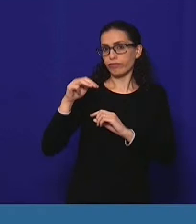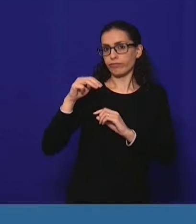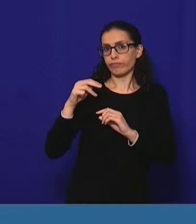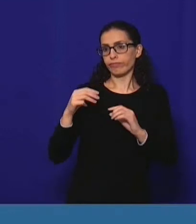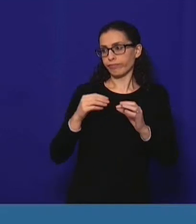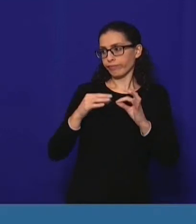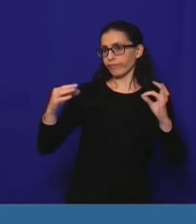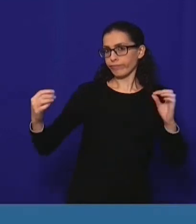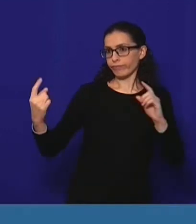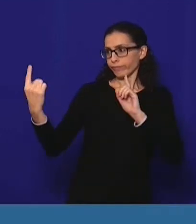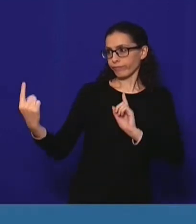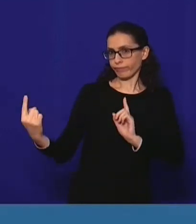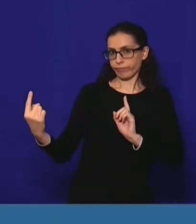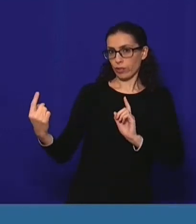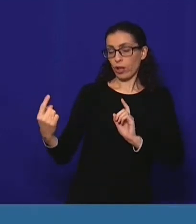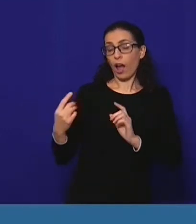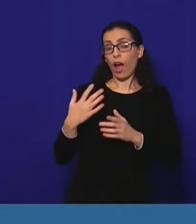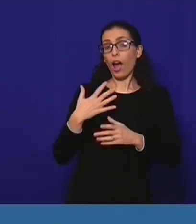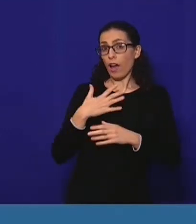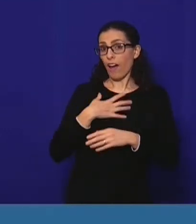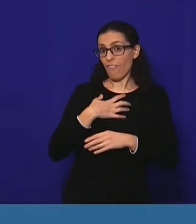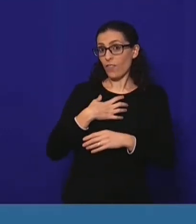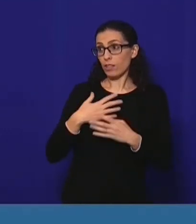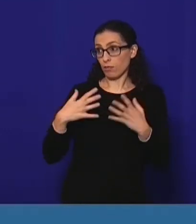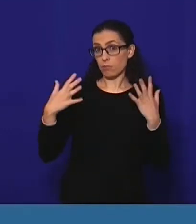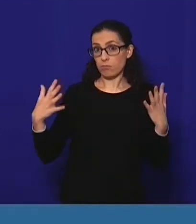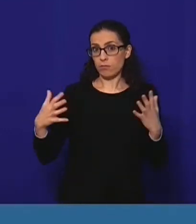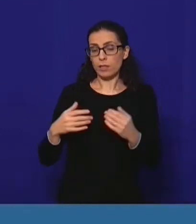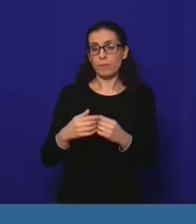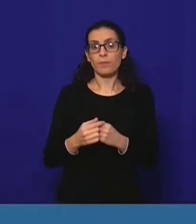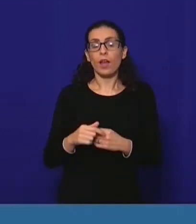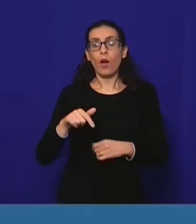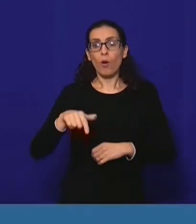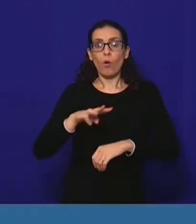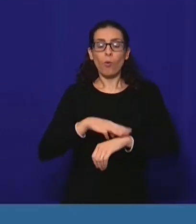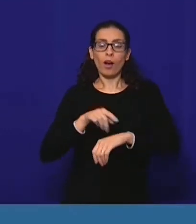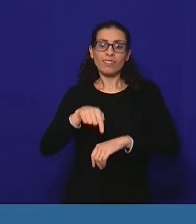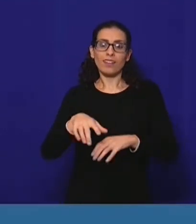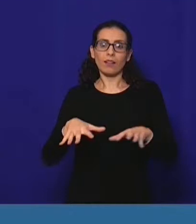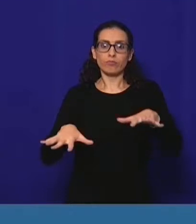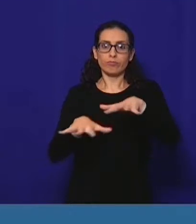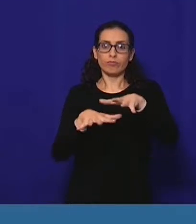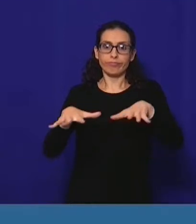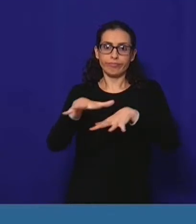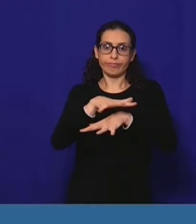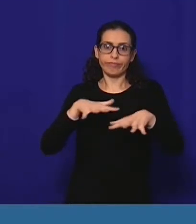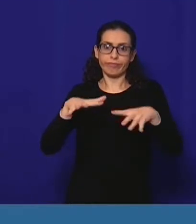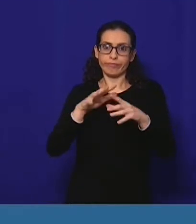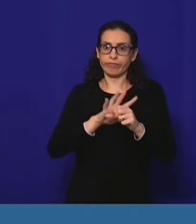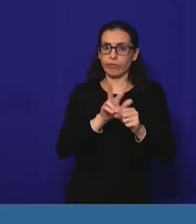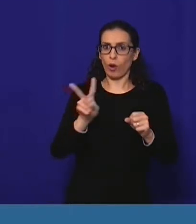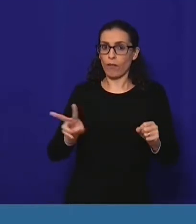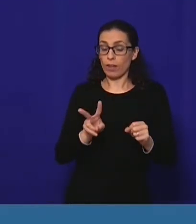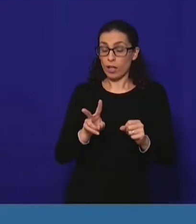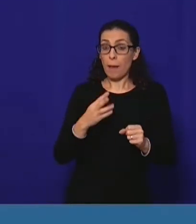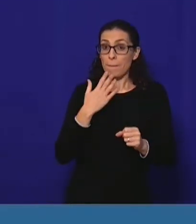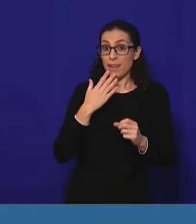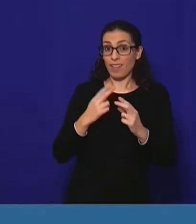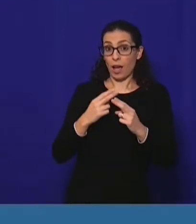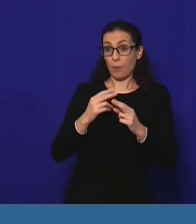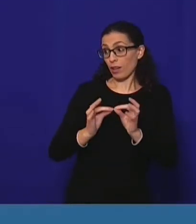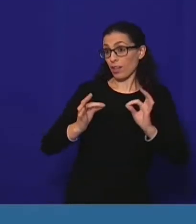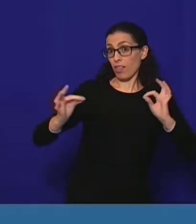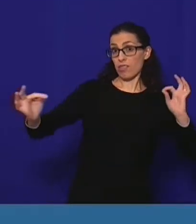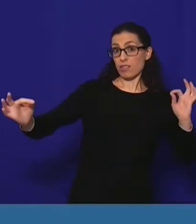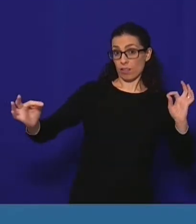persuna l-oħra rajna l-impatt tagħha. Kien ċar ħafna tul din il-pandemija li kull meta daħalna miżuri ta' distanza